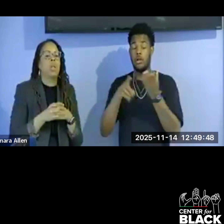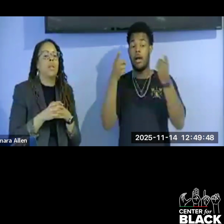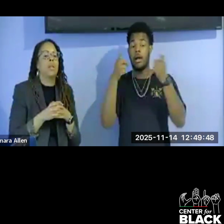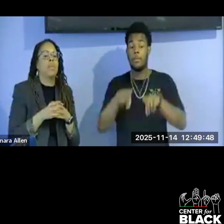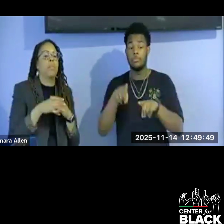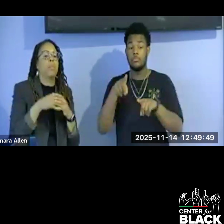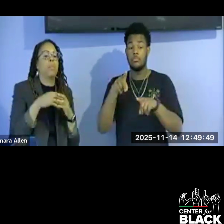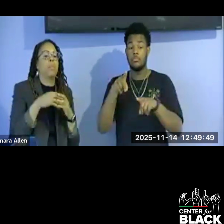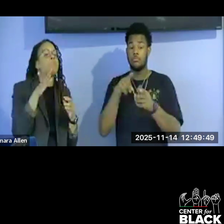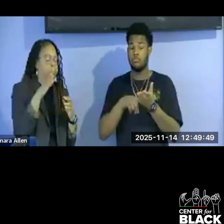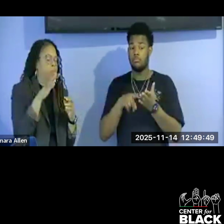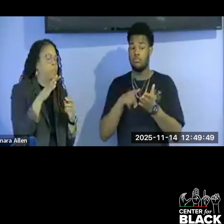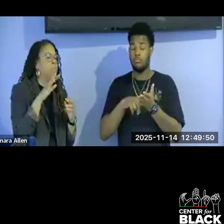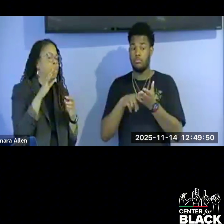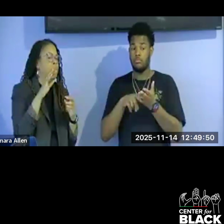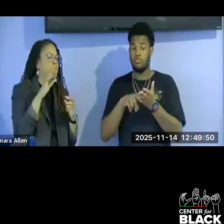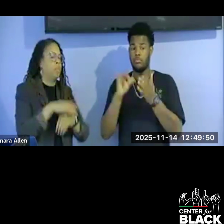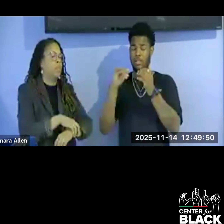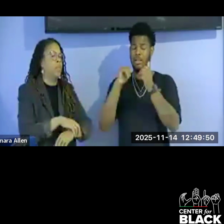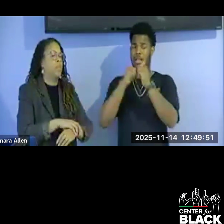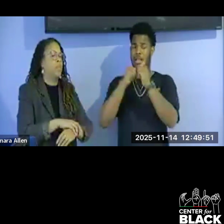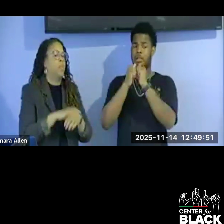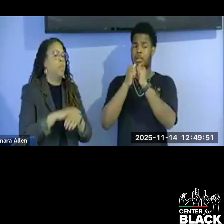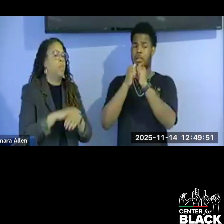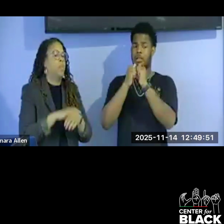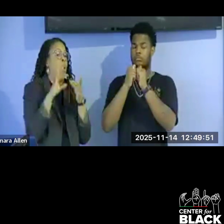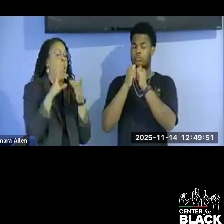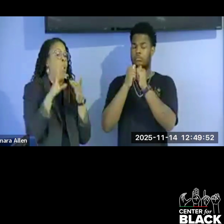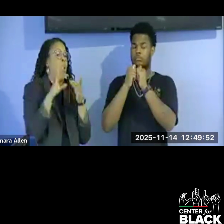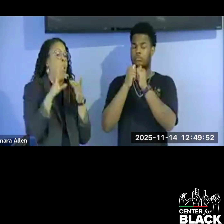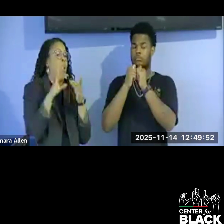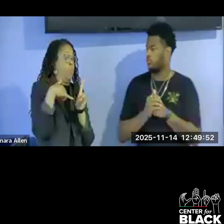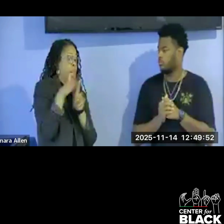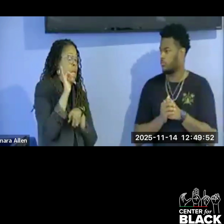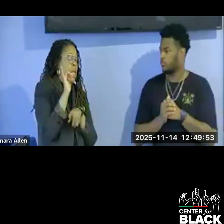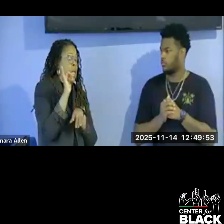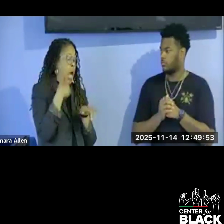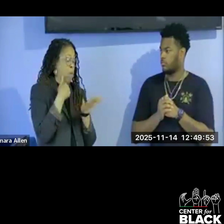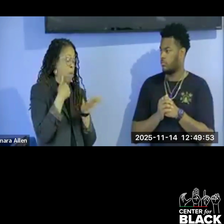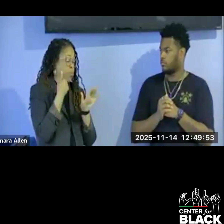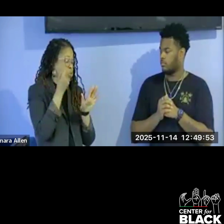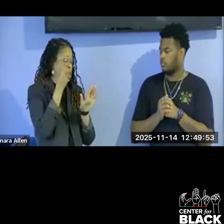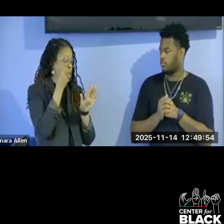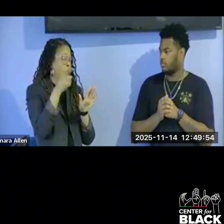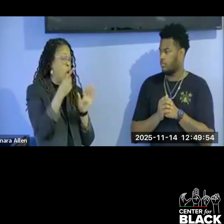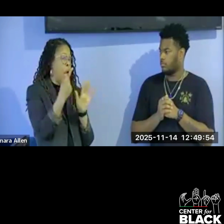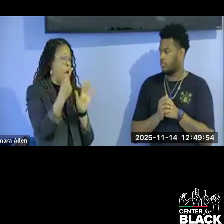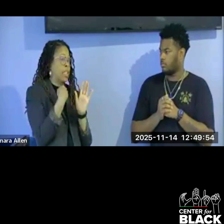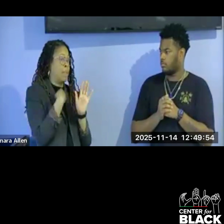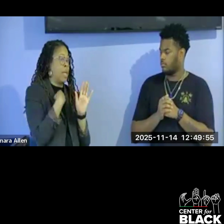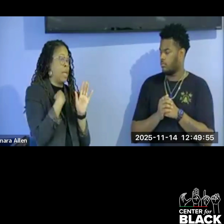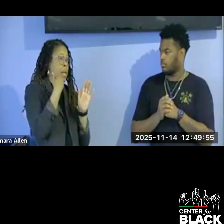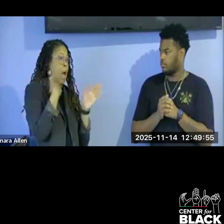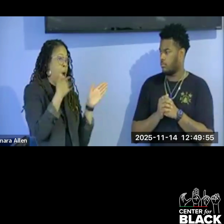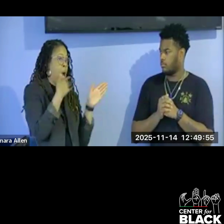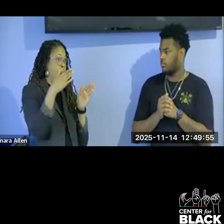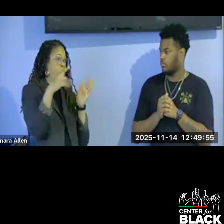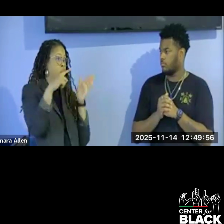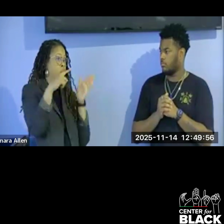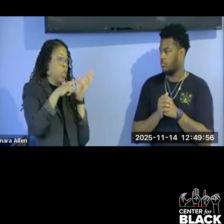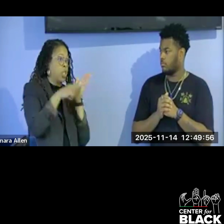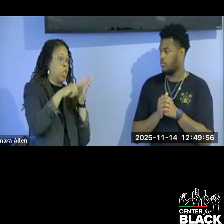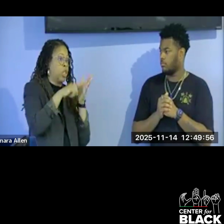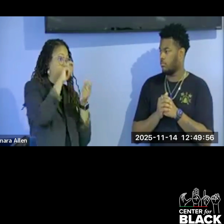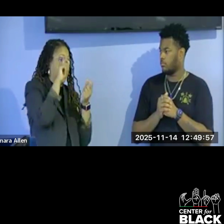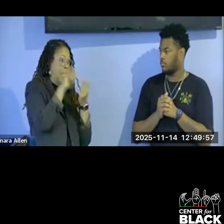Sure. I'm wondering what your goal is in terms of future research. And then how it pertains